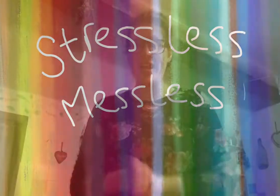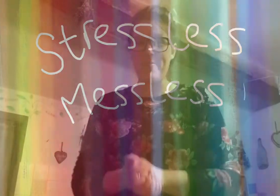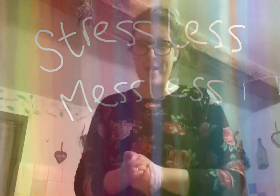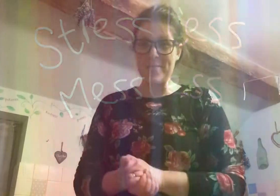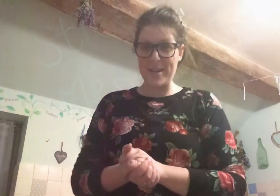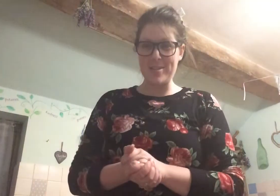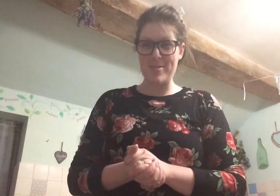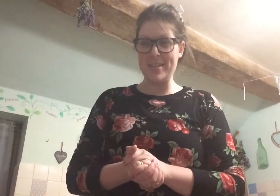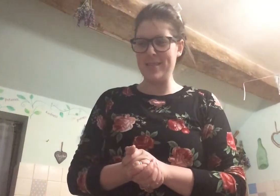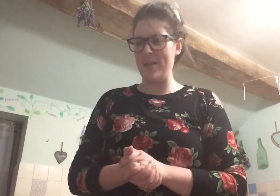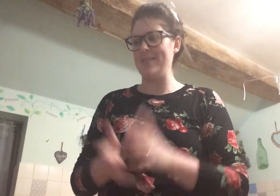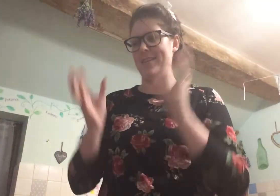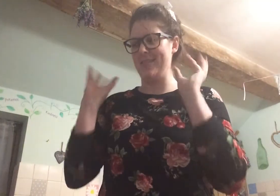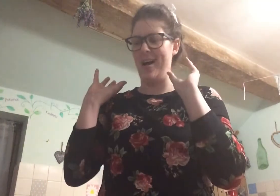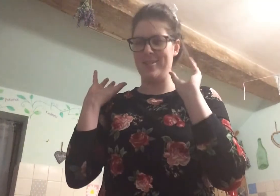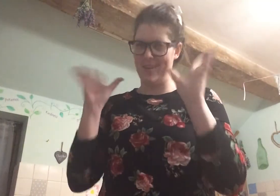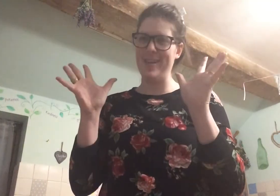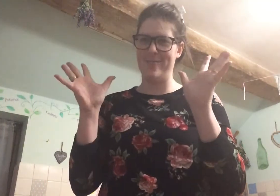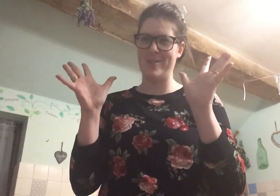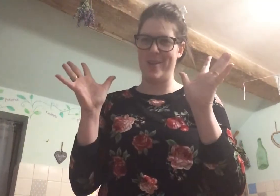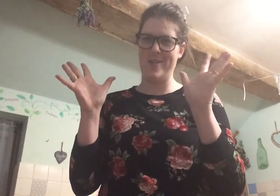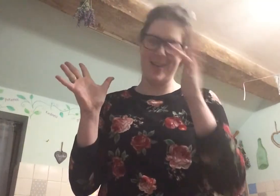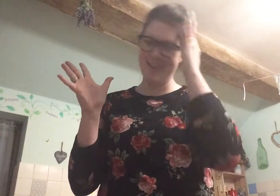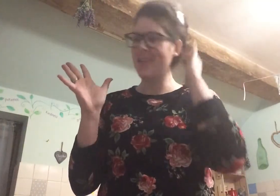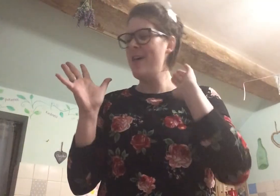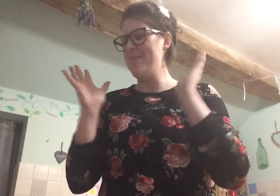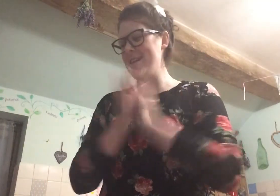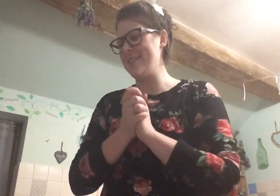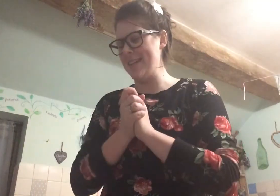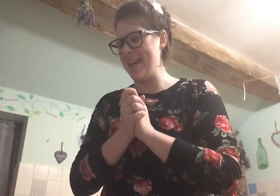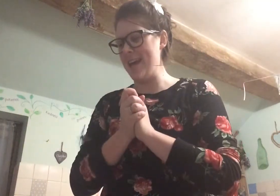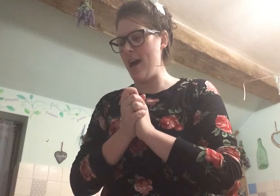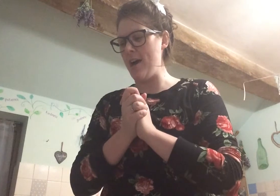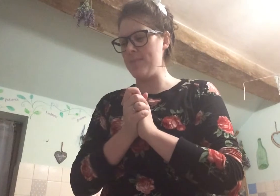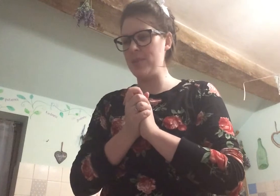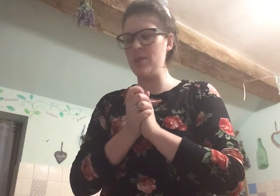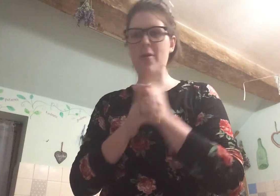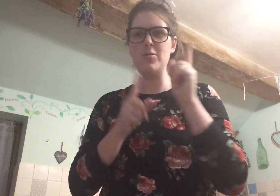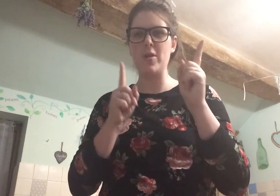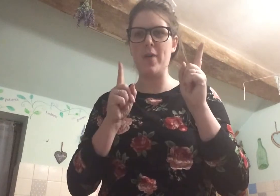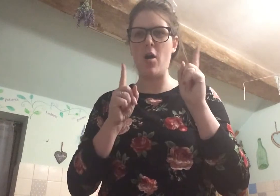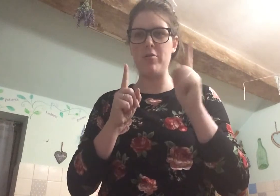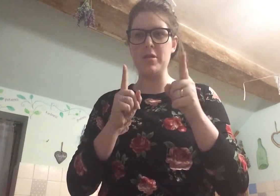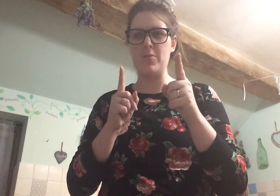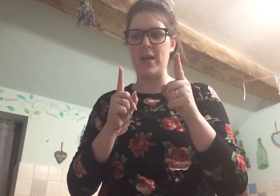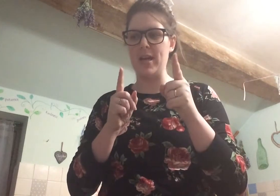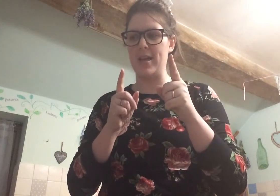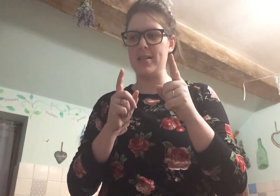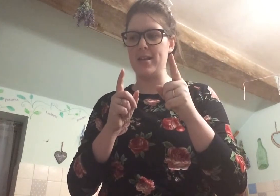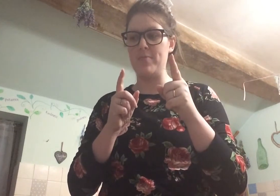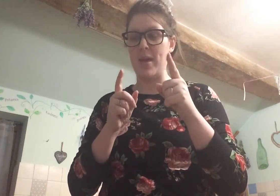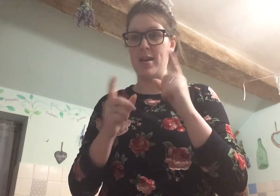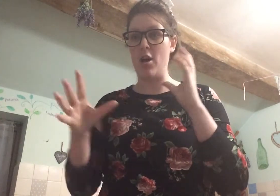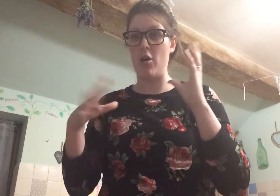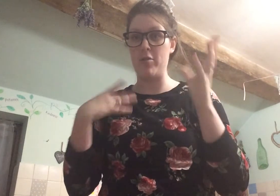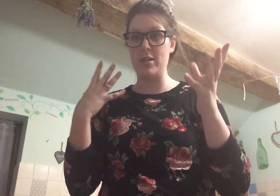Again, and welcome back to Stressless Messless. I just have to show you this. Basically, you know, I was talking about orange week and I said making